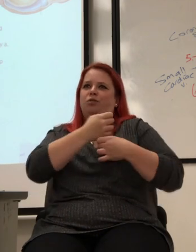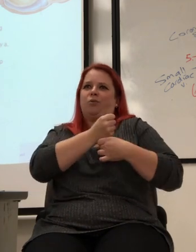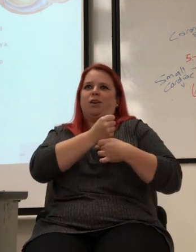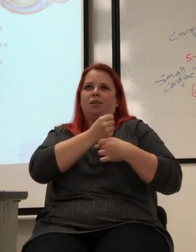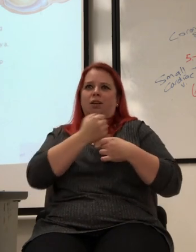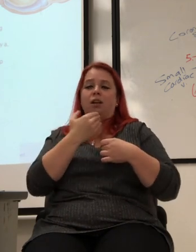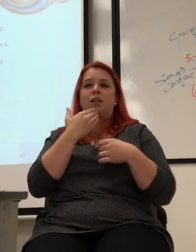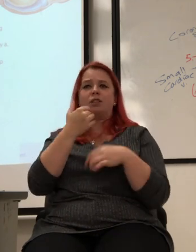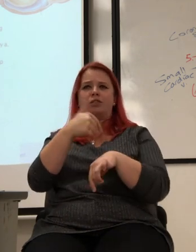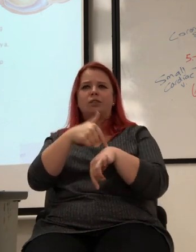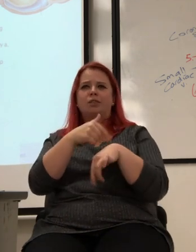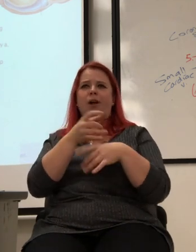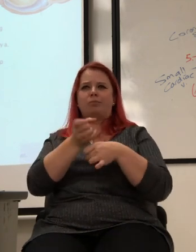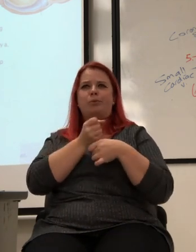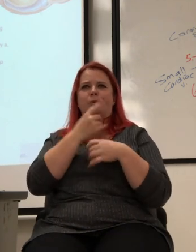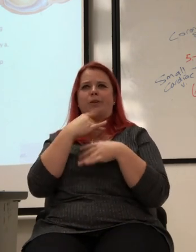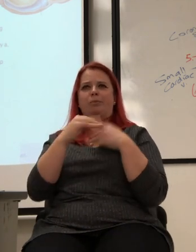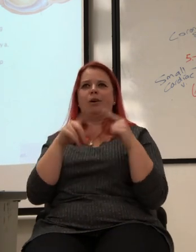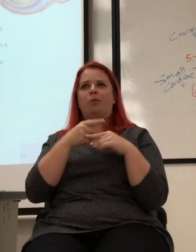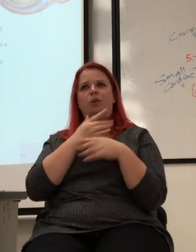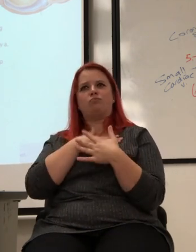your blood when you're relaxed.